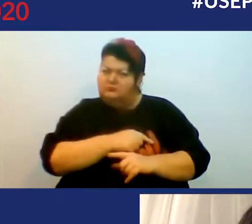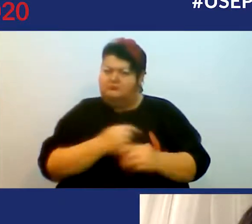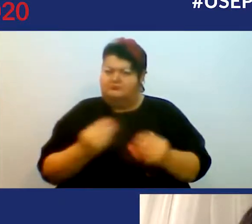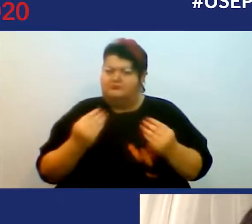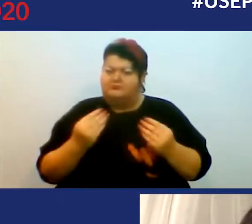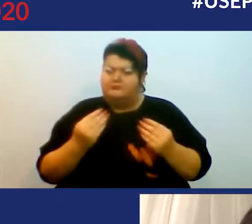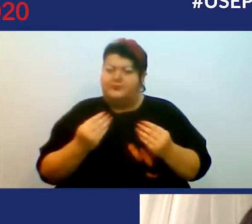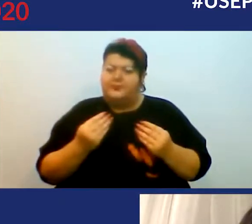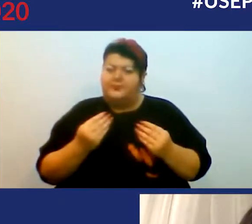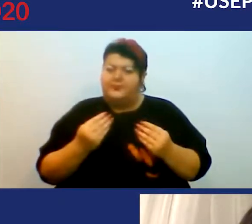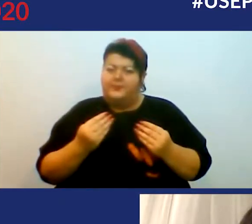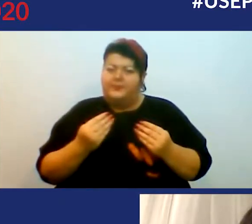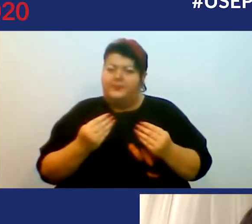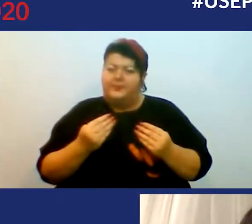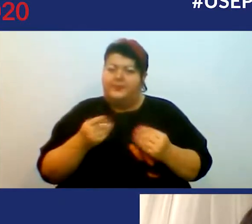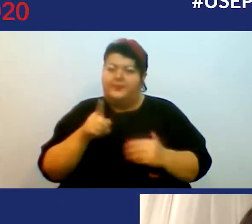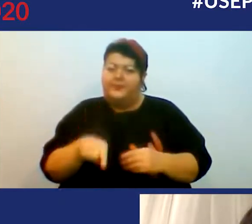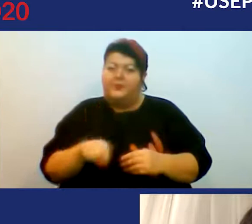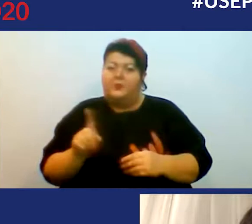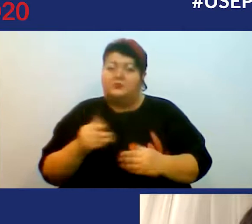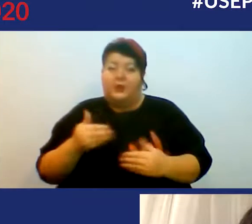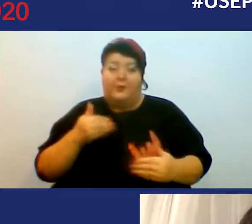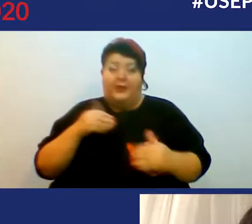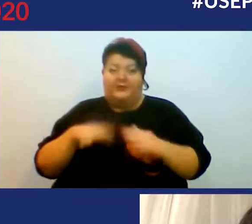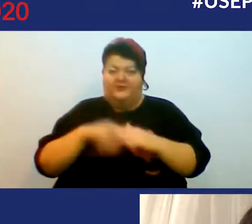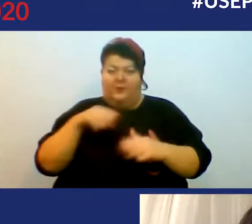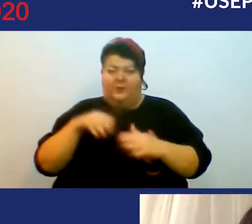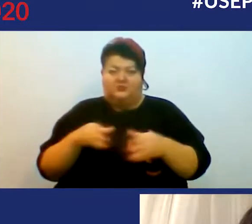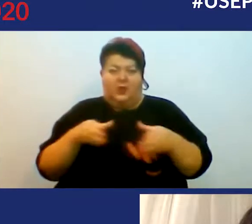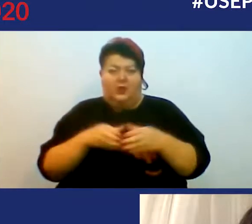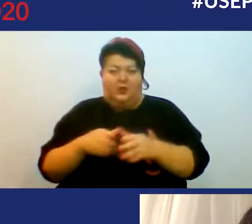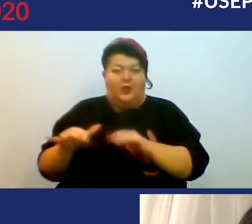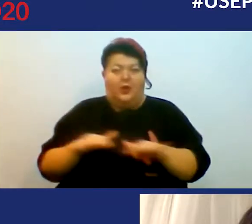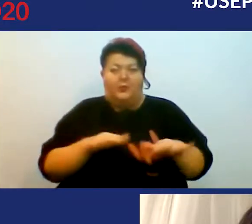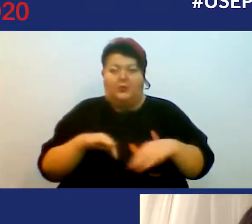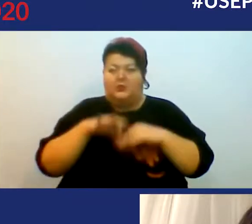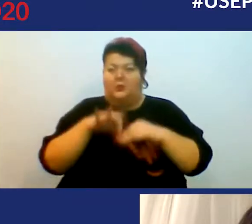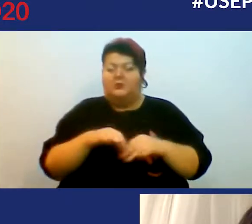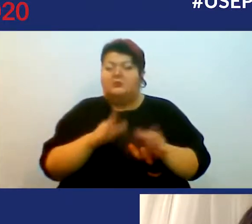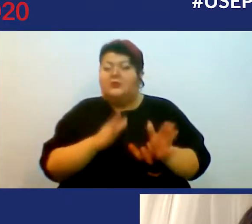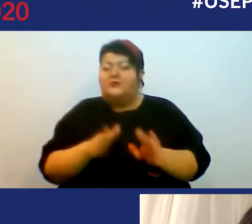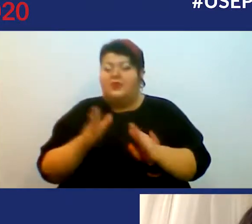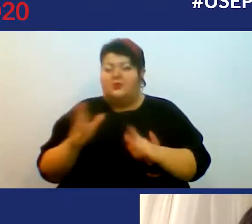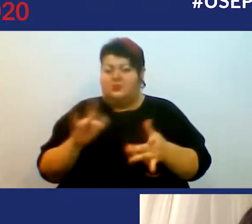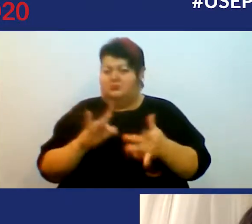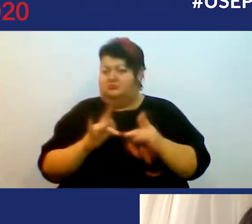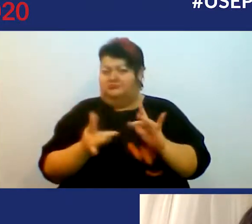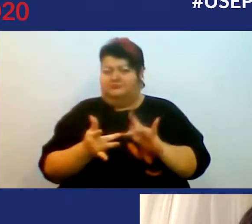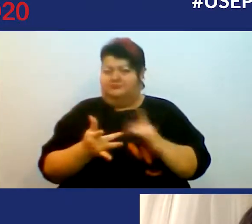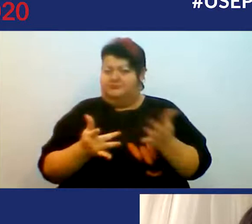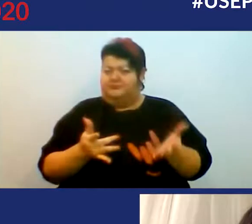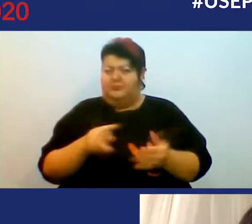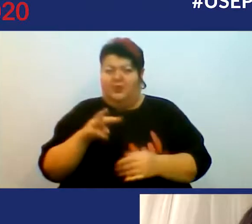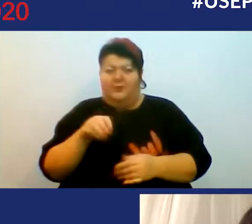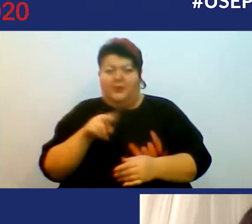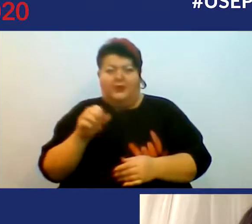exclusively on social media in the online space. It's been helpful for things like conveying updates around registration.